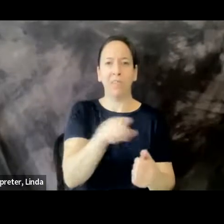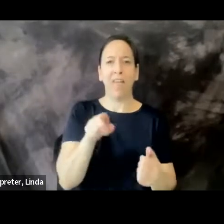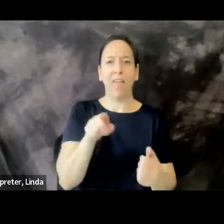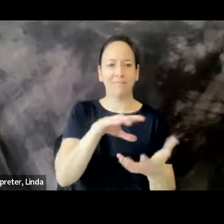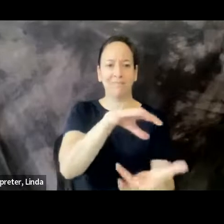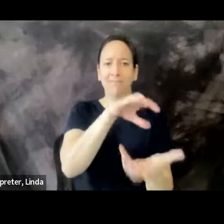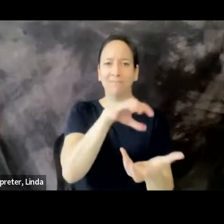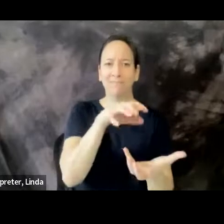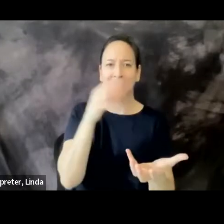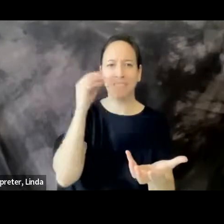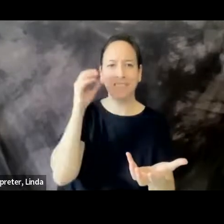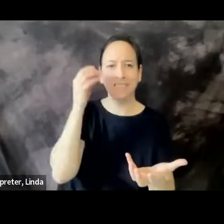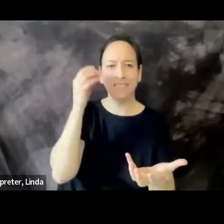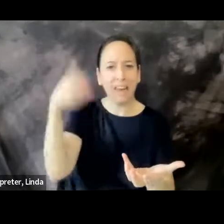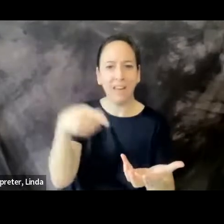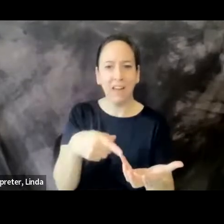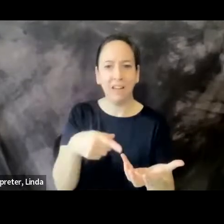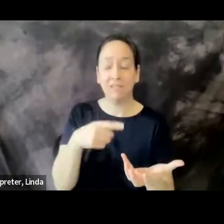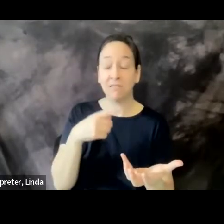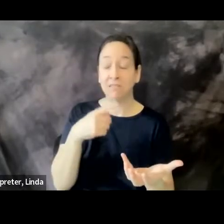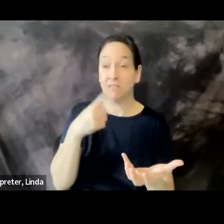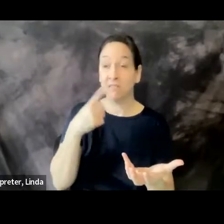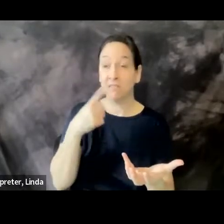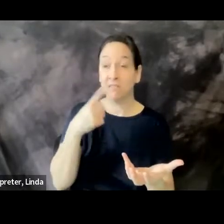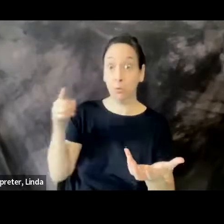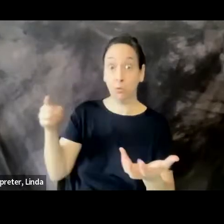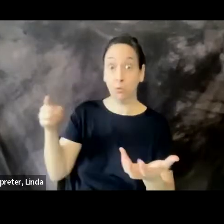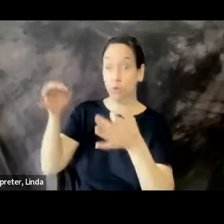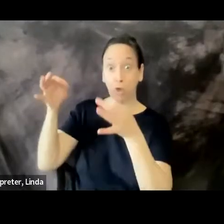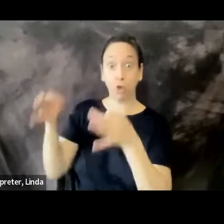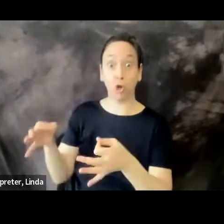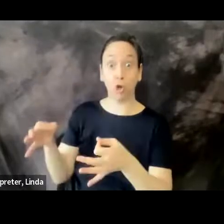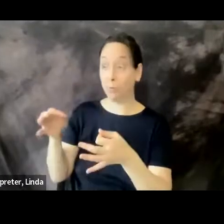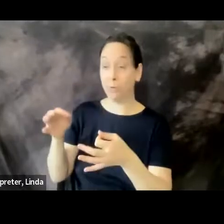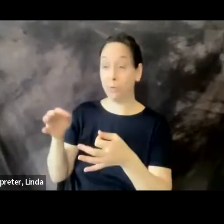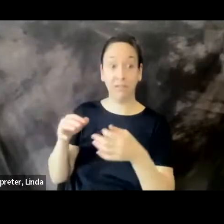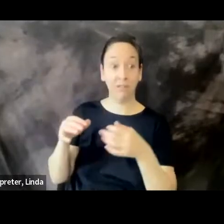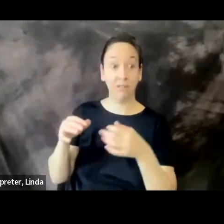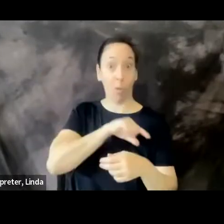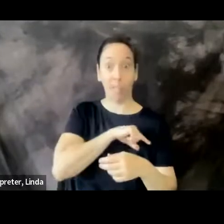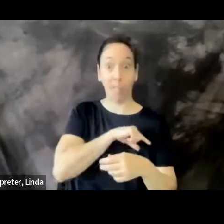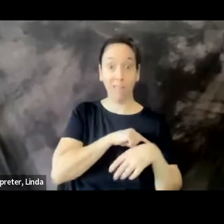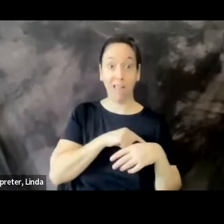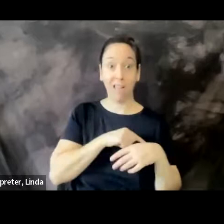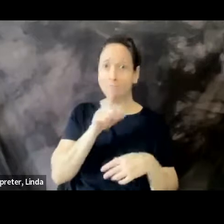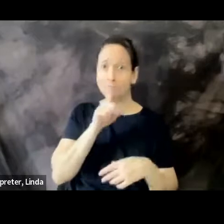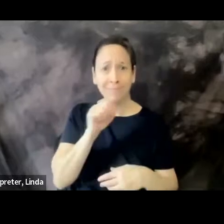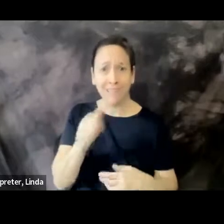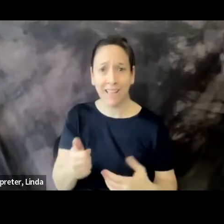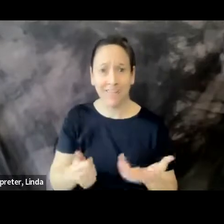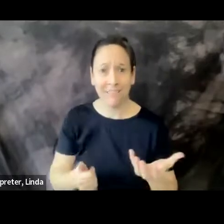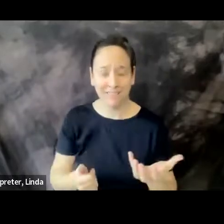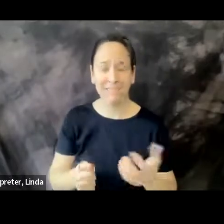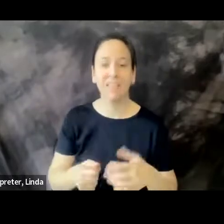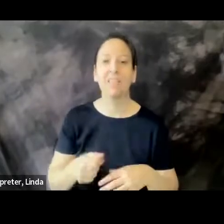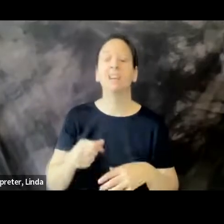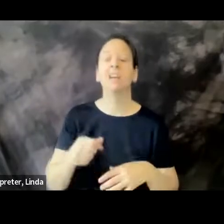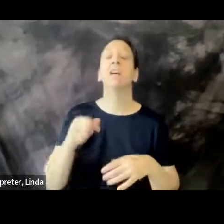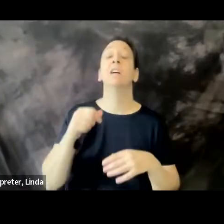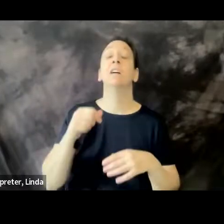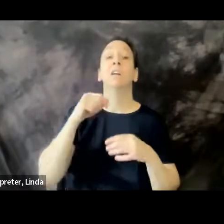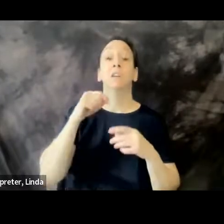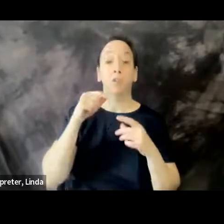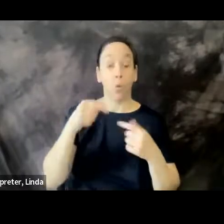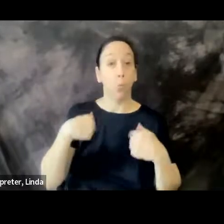not being used for the purpose of determining a person's eligibility for the DC Medicaid program. In addition to having